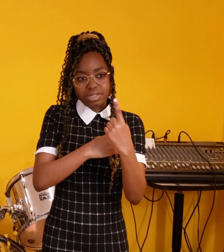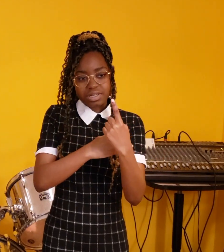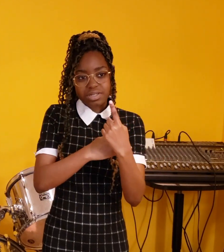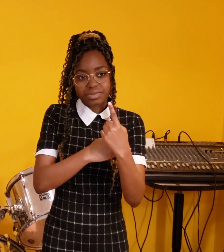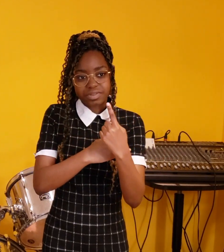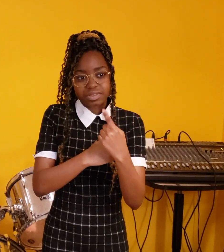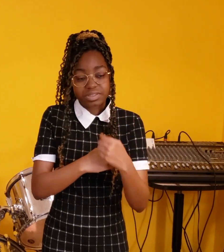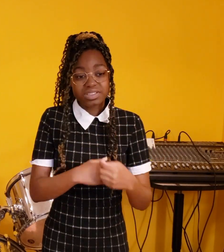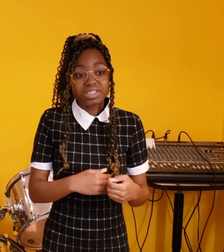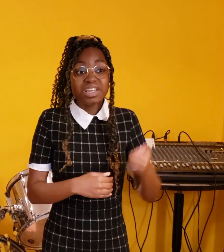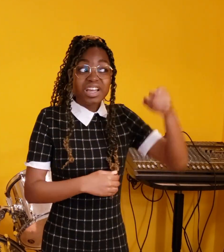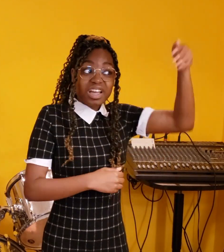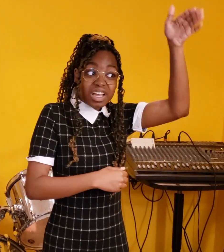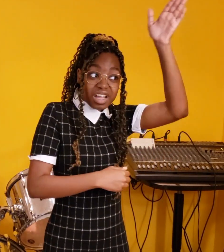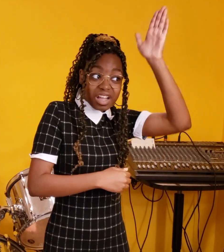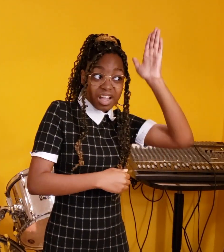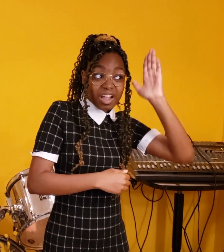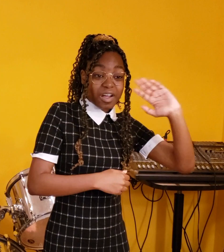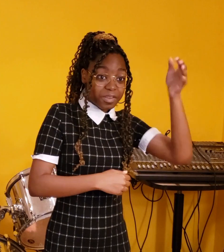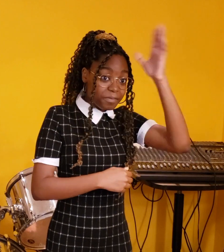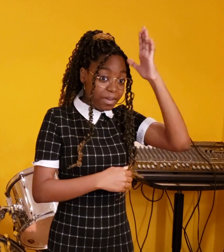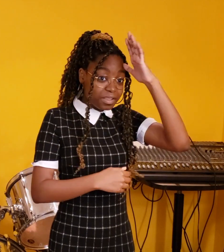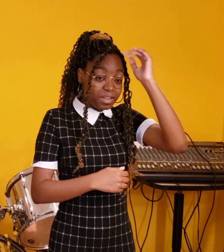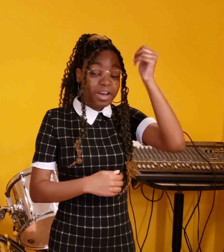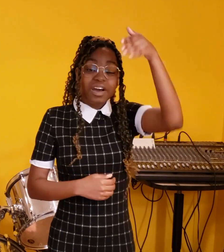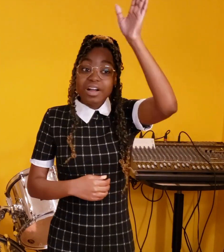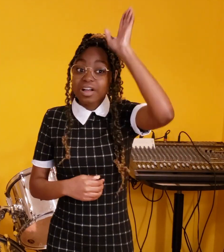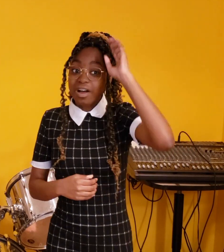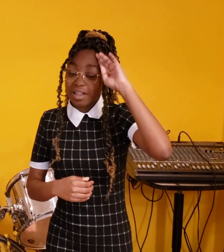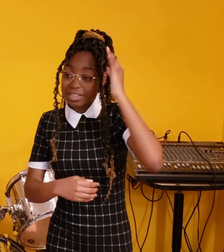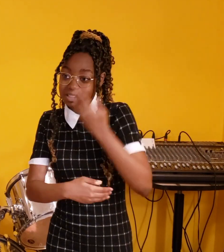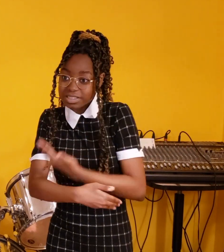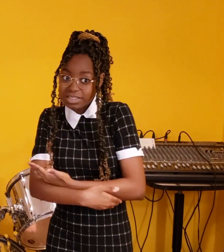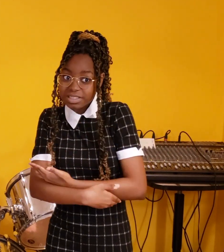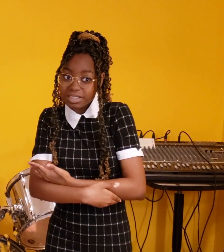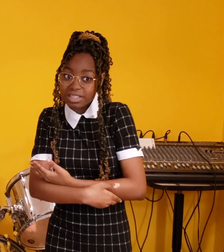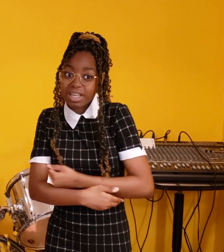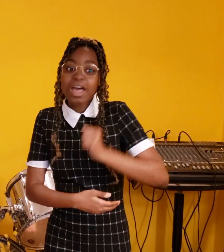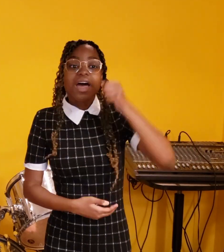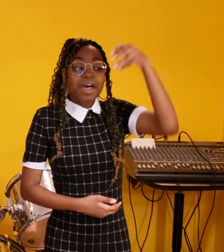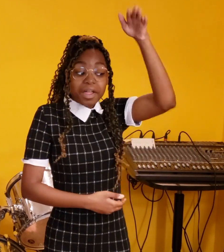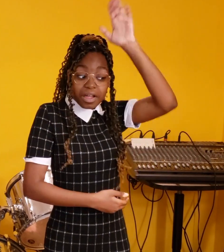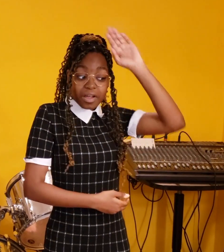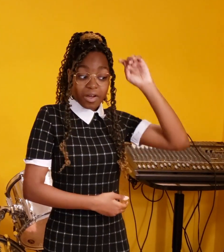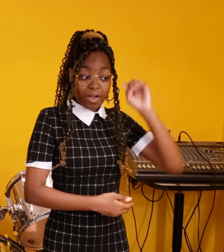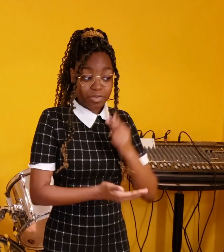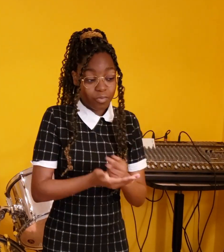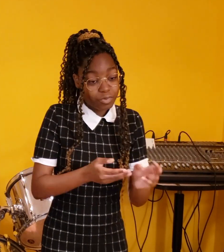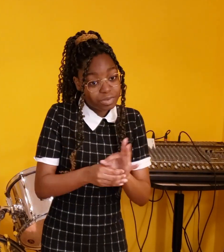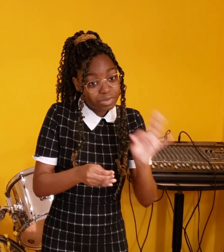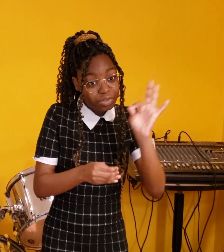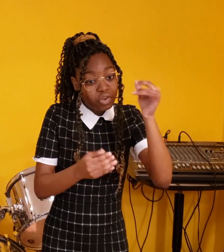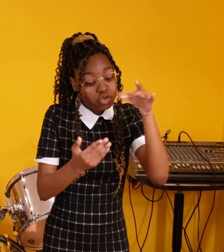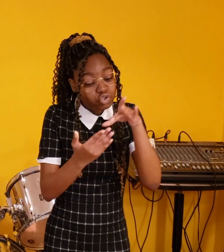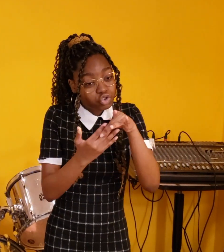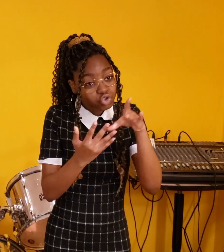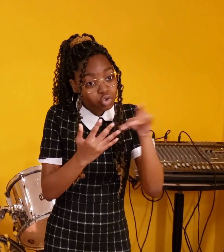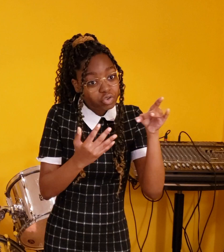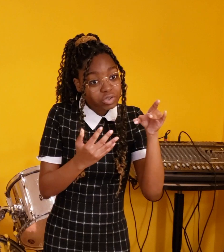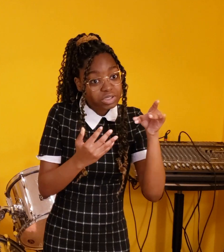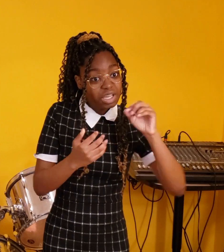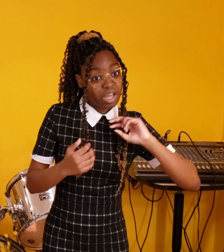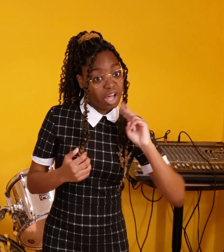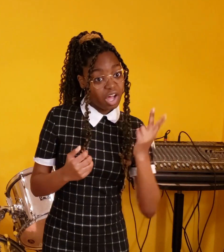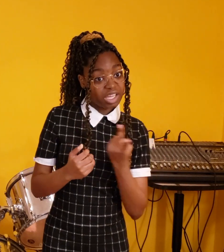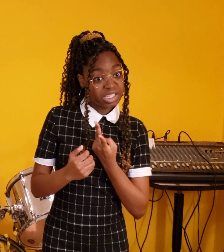God, God the Father, God the Son, and God the Holy Spirit, chose us, chose you, chose me, if you're born again, by the